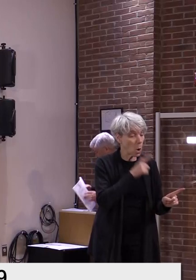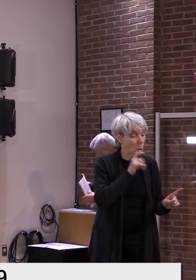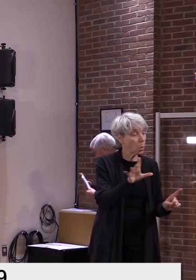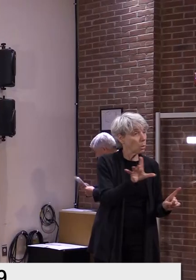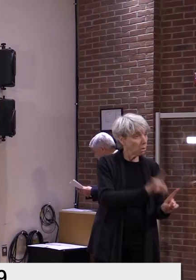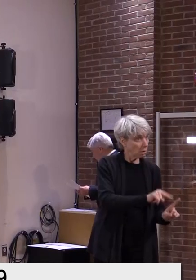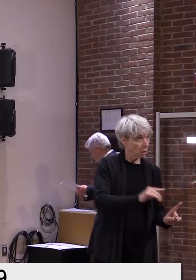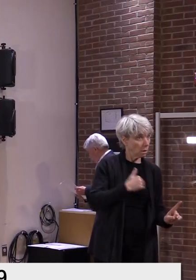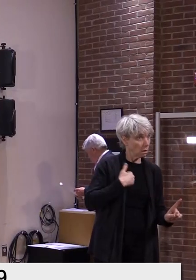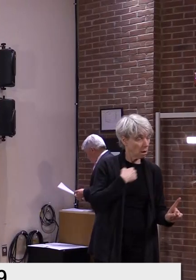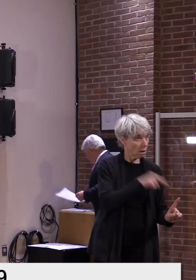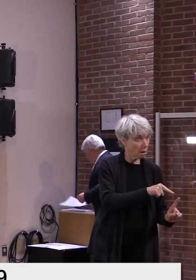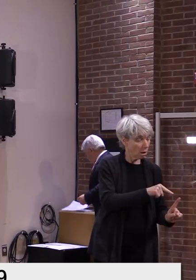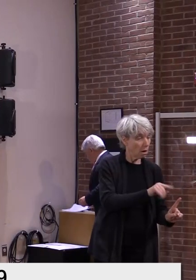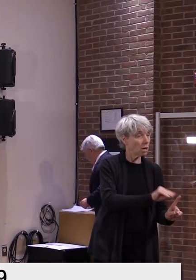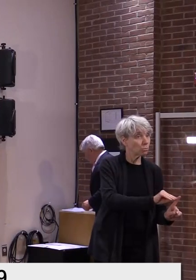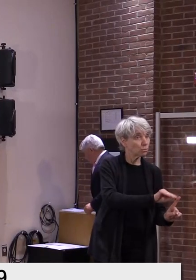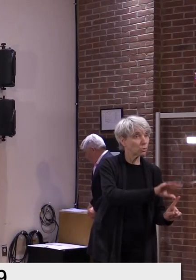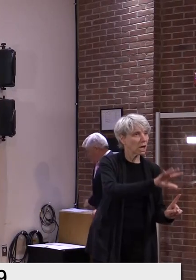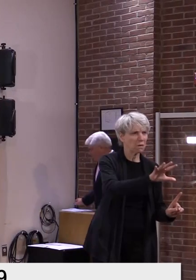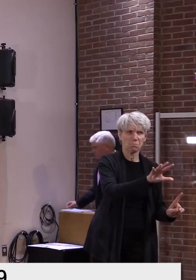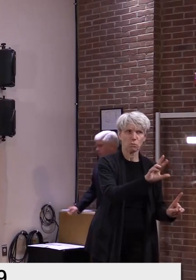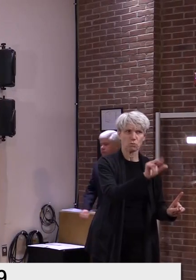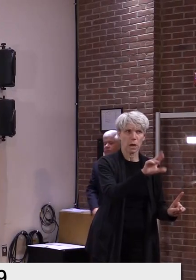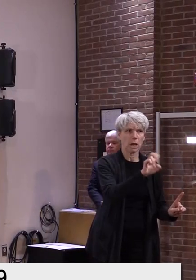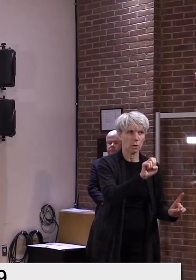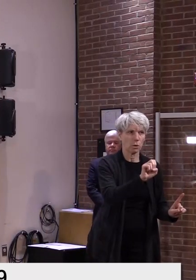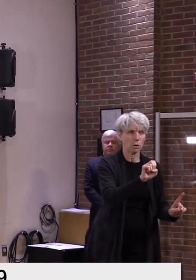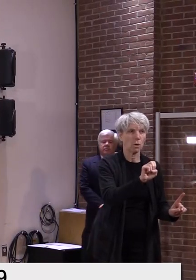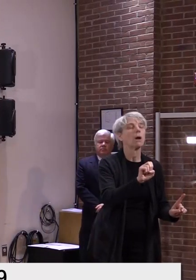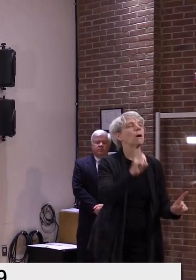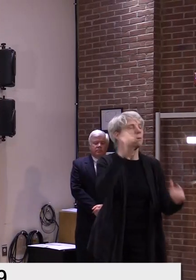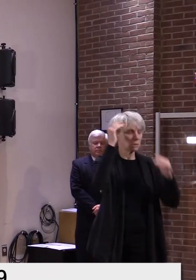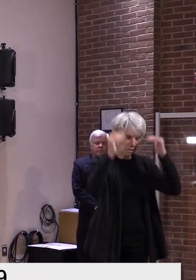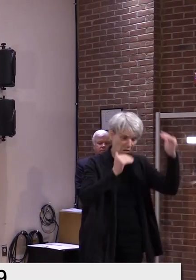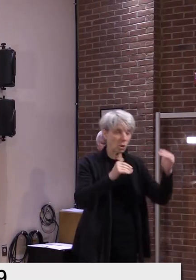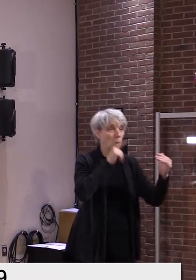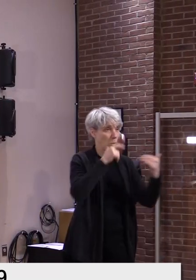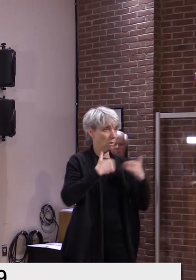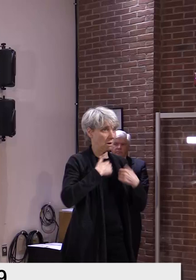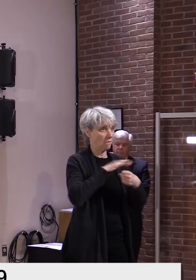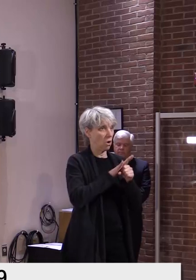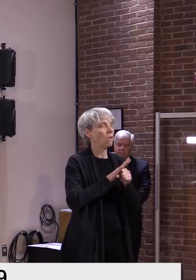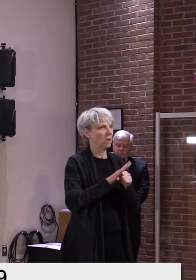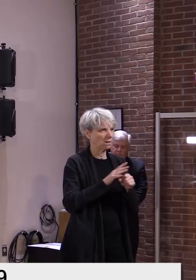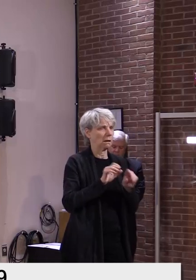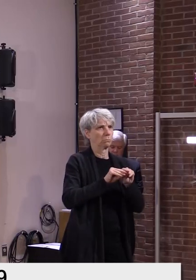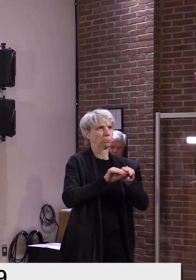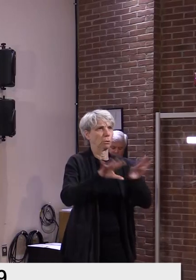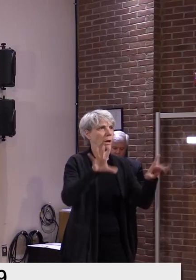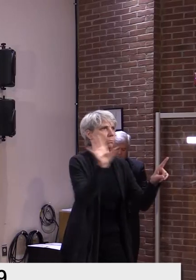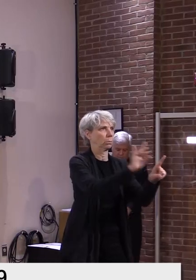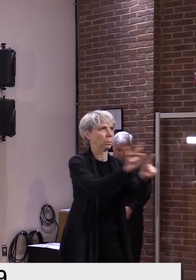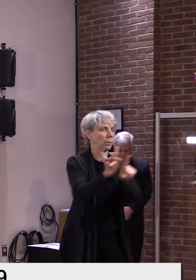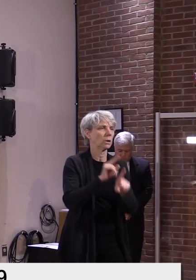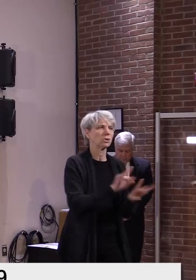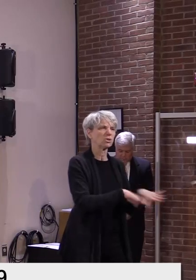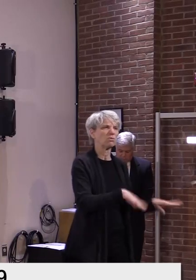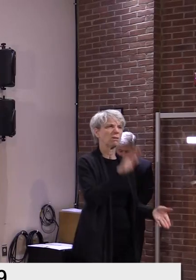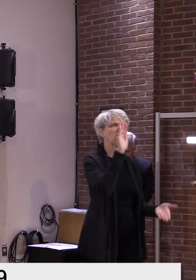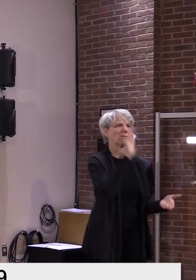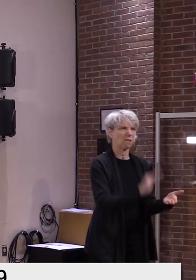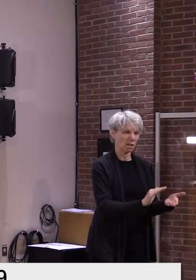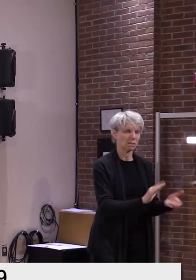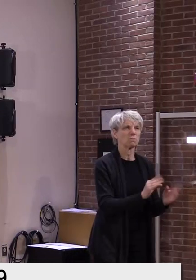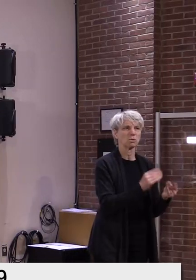older children and adults, so we expect to see less transmission among their own age groups. I don't have